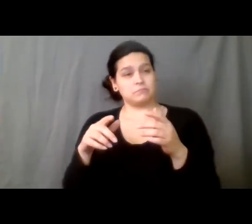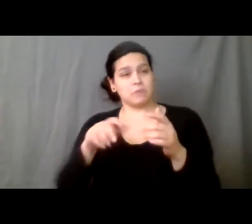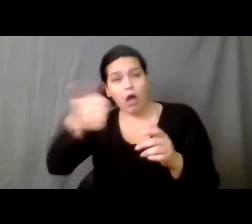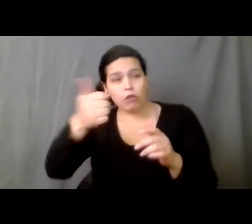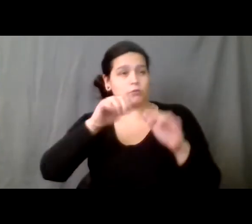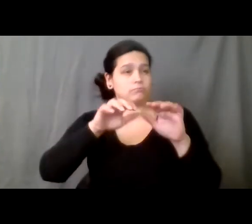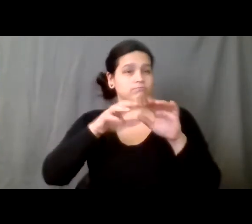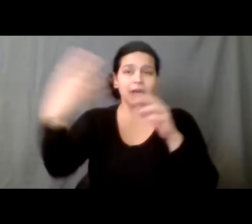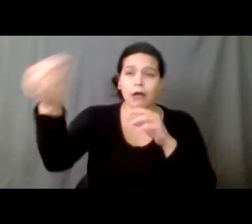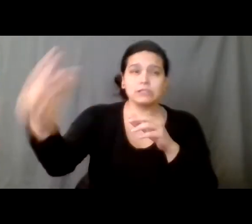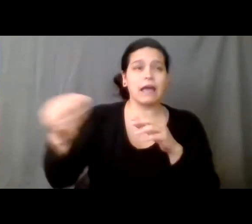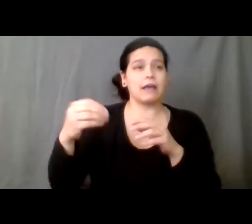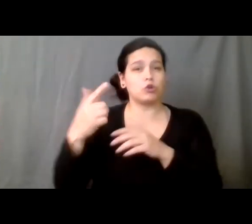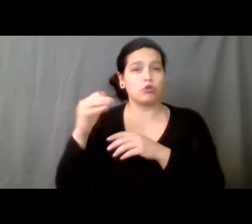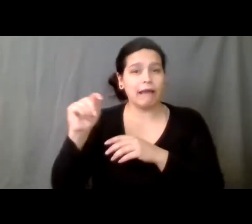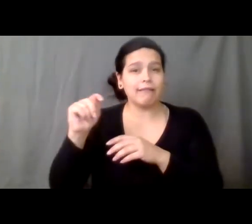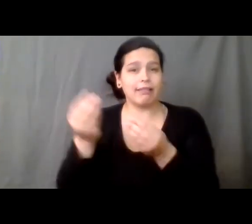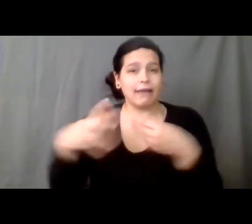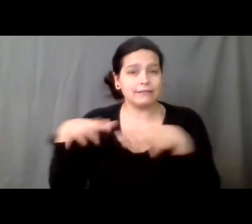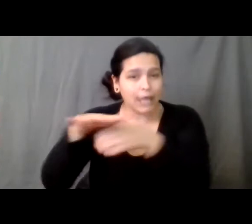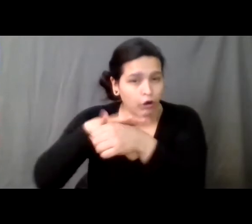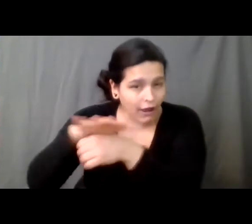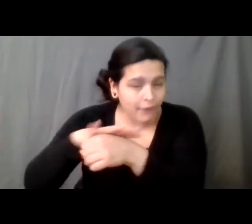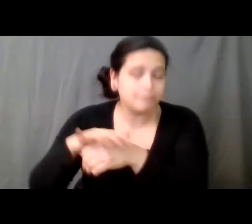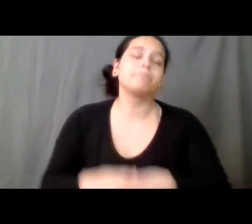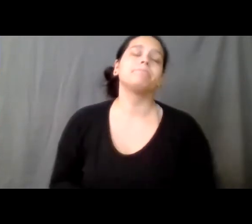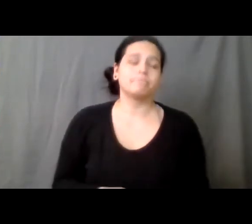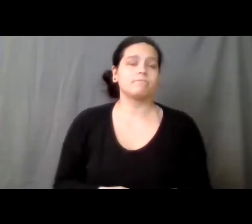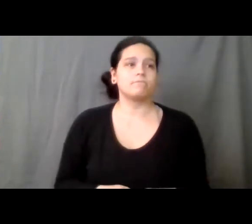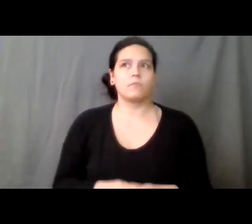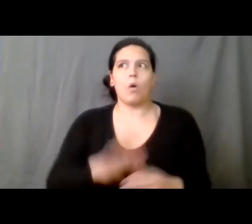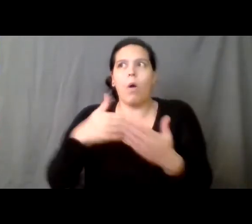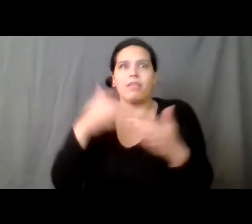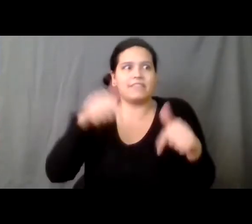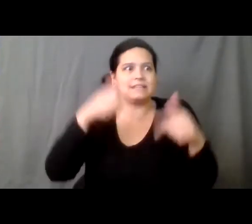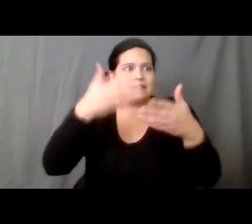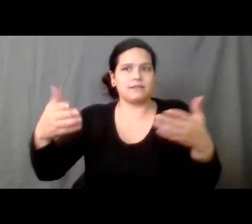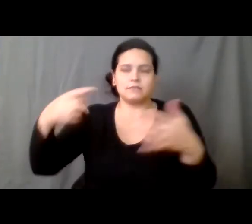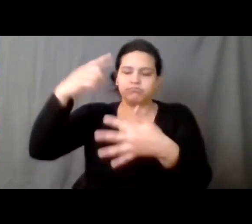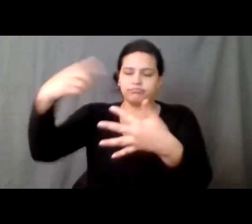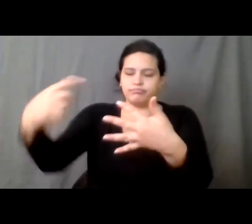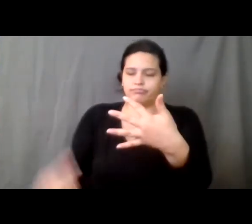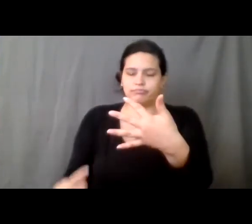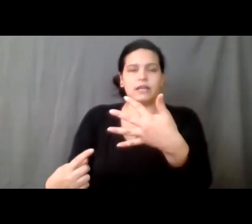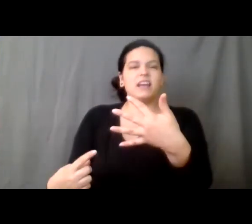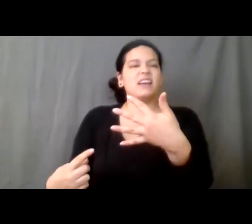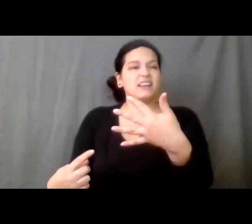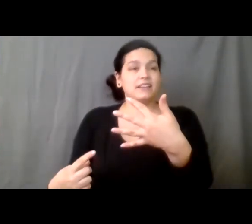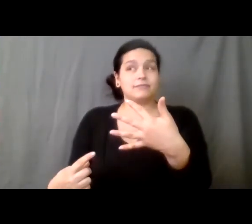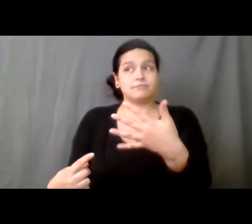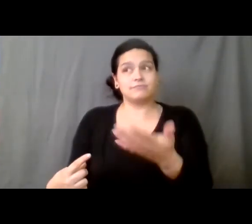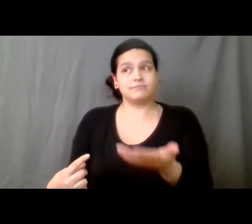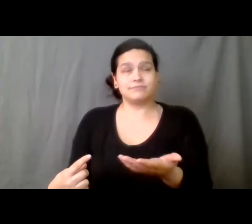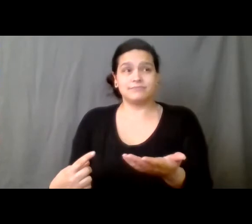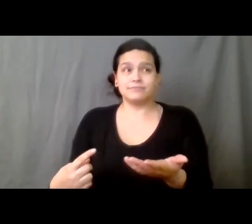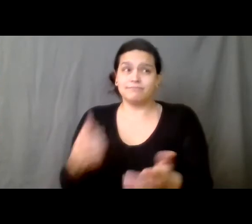to work on. But they all come down to, and I've been very privileged to do that. I also served,